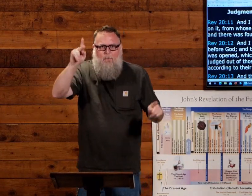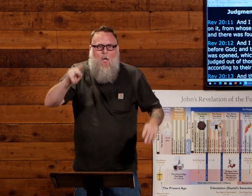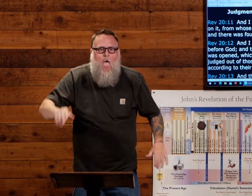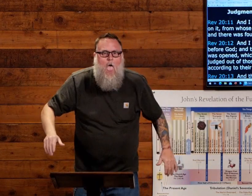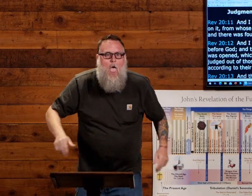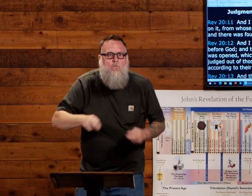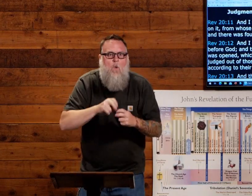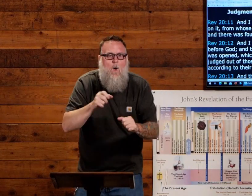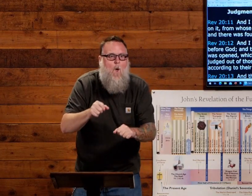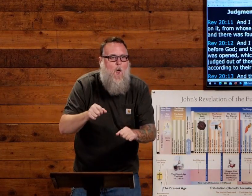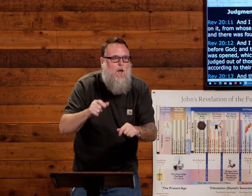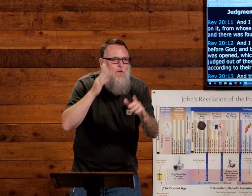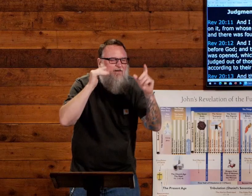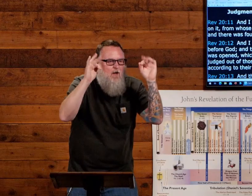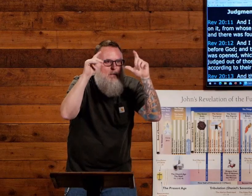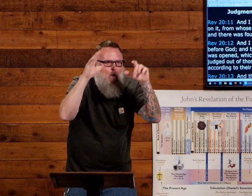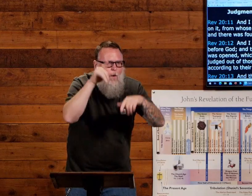And I felt like it was in slow motion.